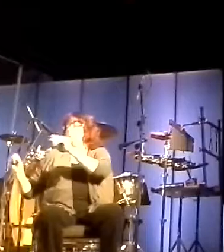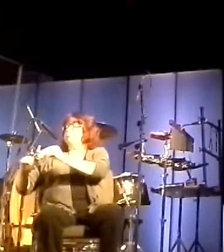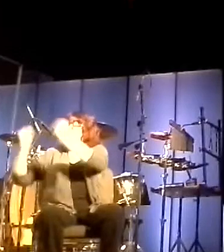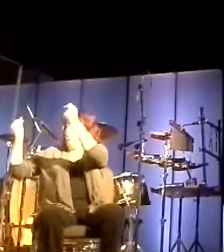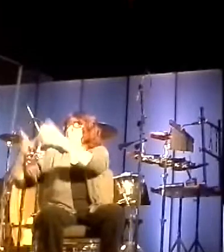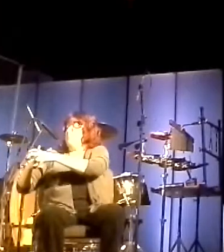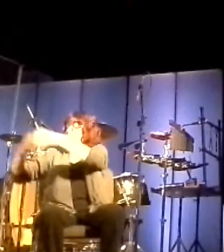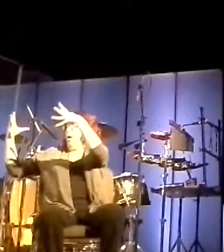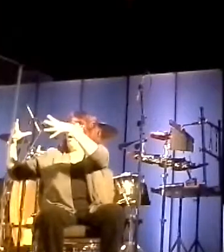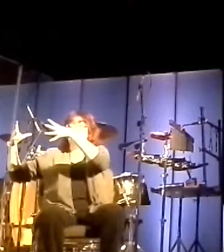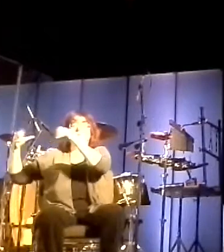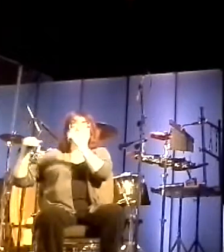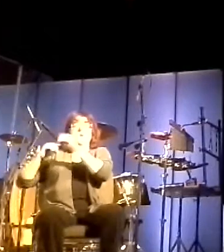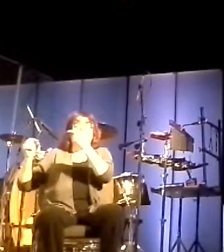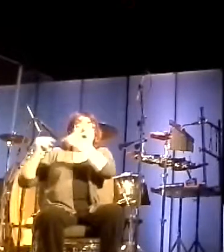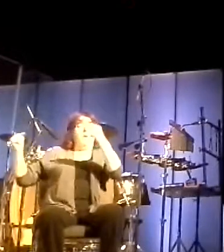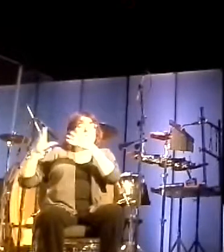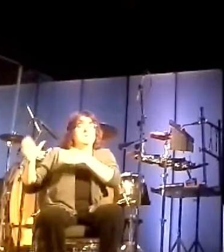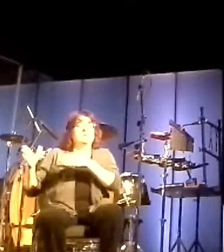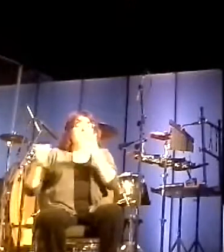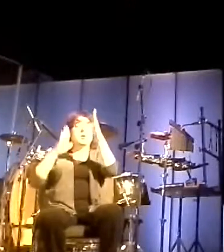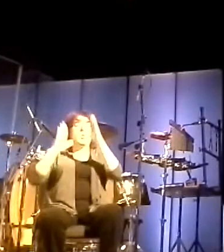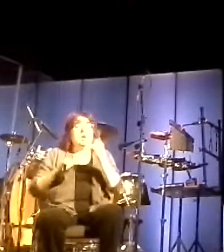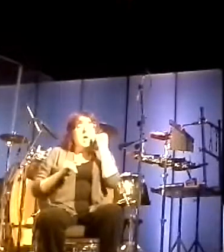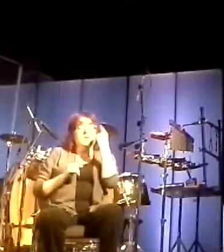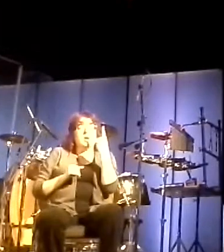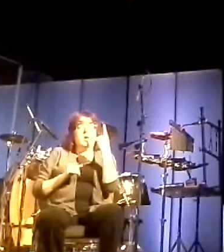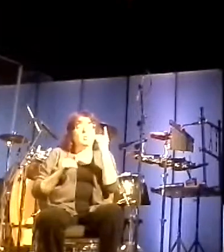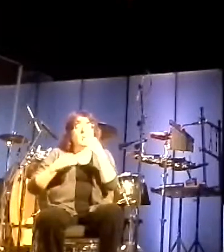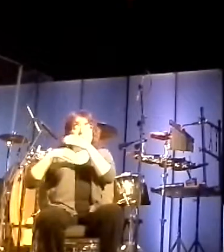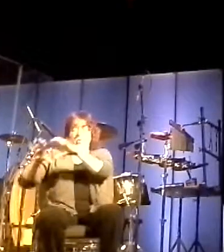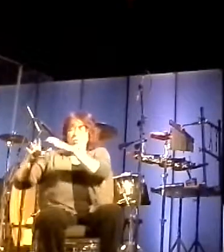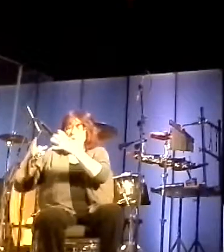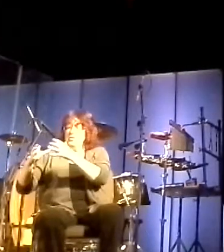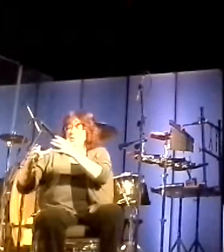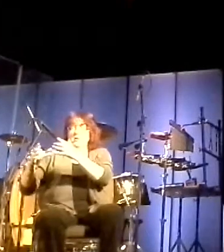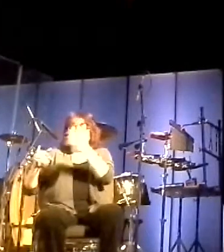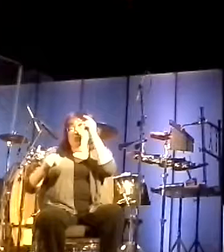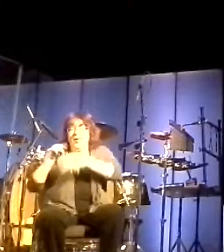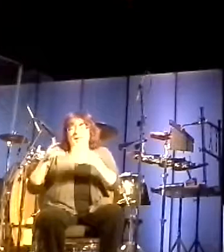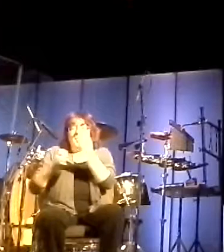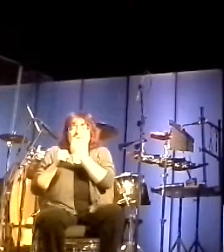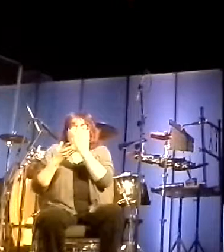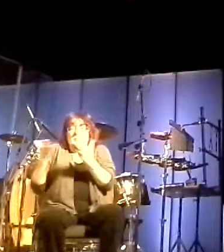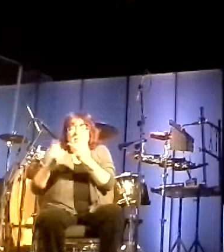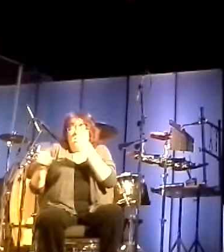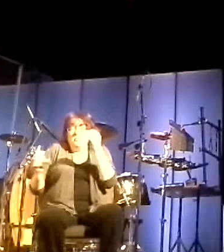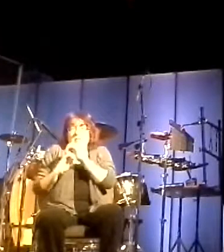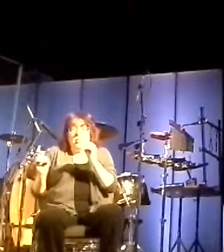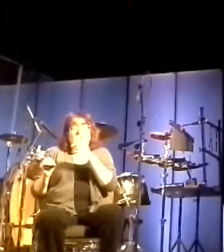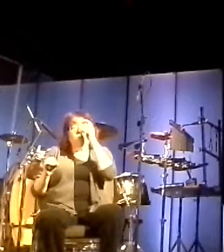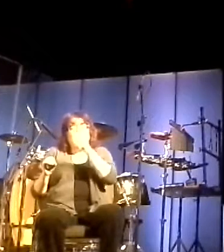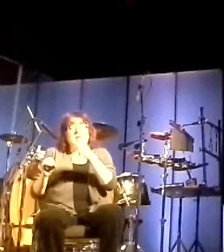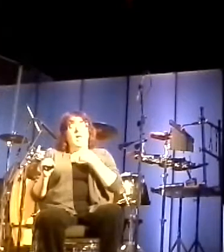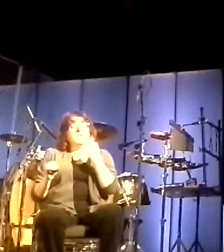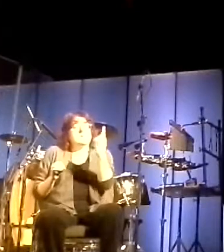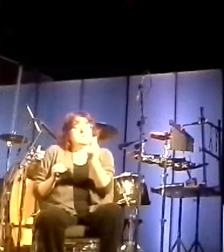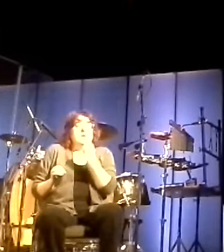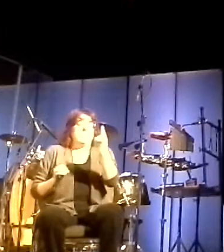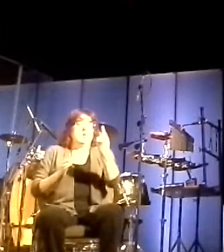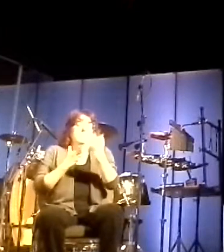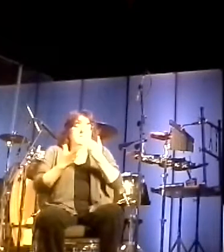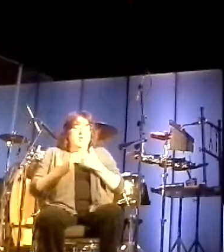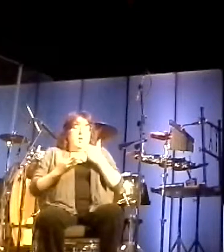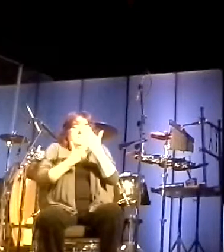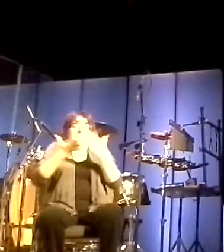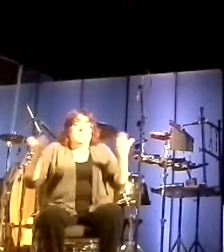into existence. There was nothing opposing him. One of the greatest things that I understand about creation is you can't get something from nothing. Amen. You have to have someone before you can